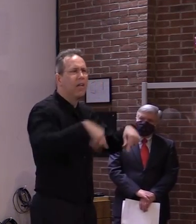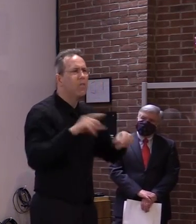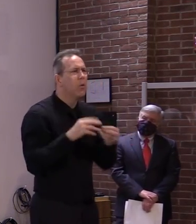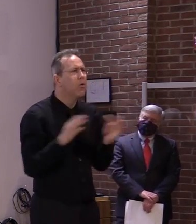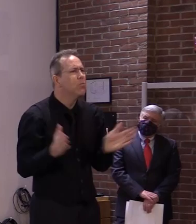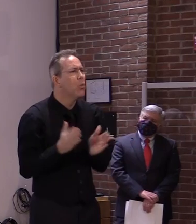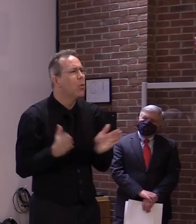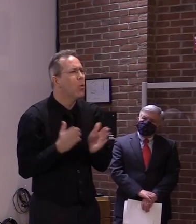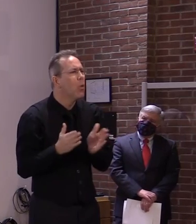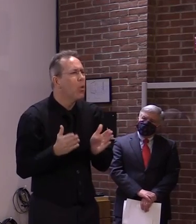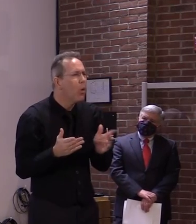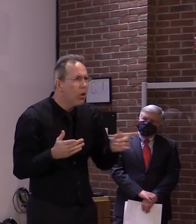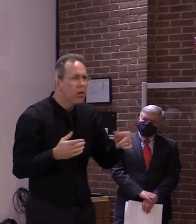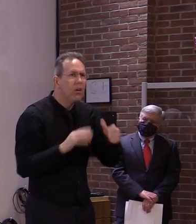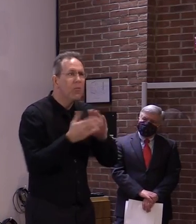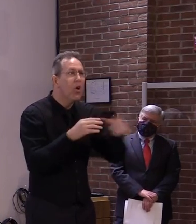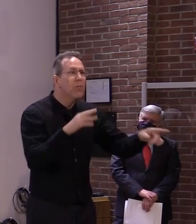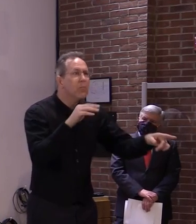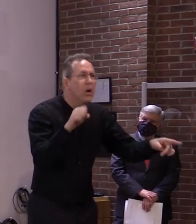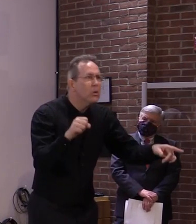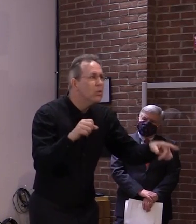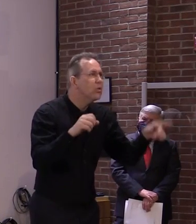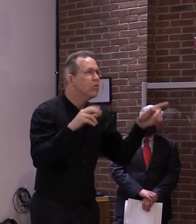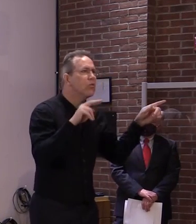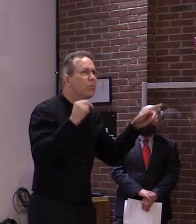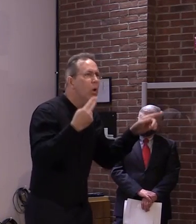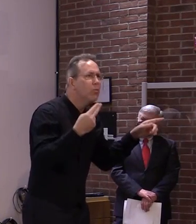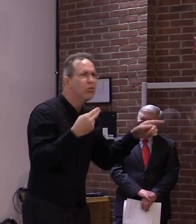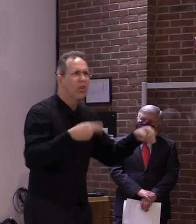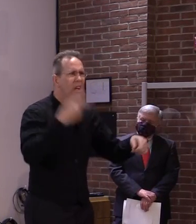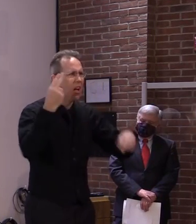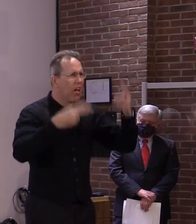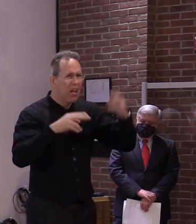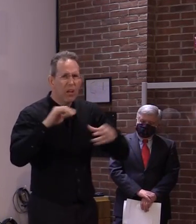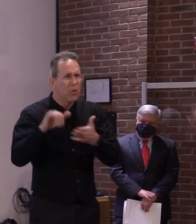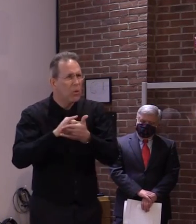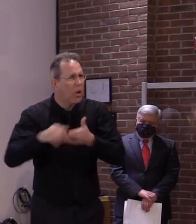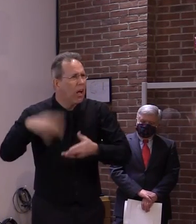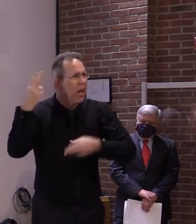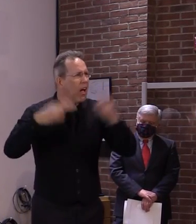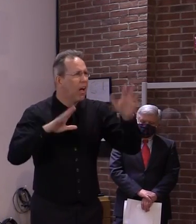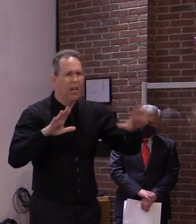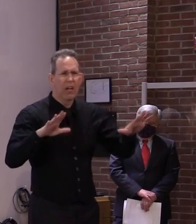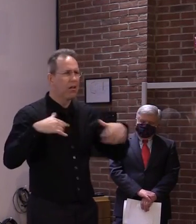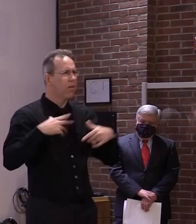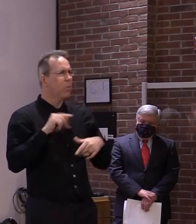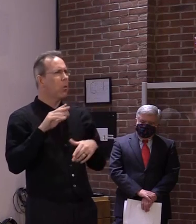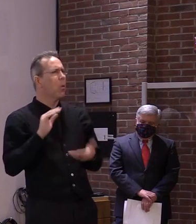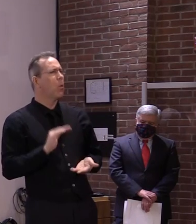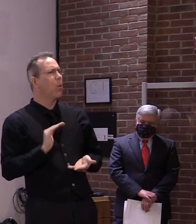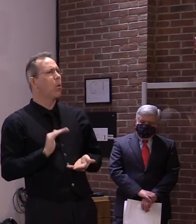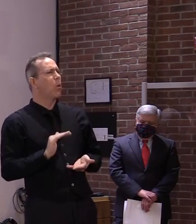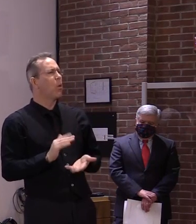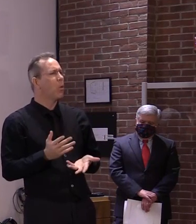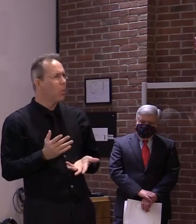impact on that baseline compared to literally everywhere else in the region where the baseline was much